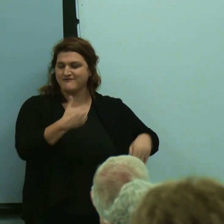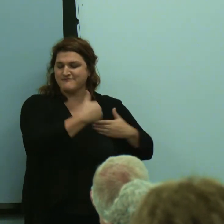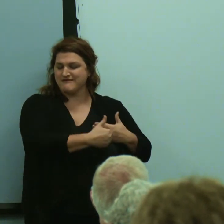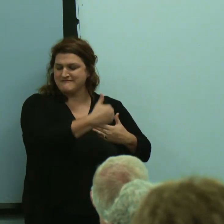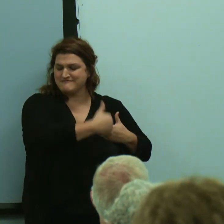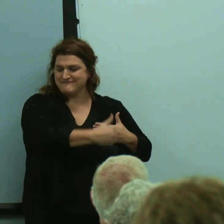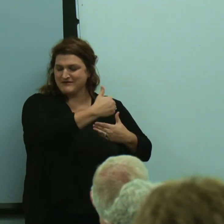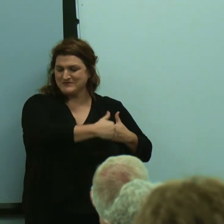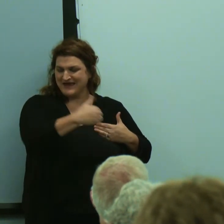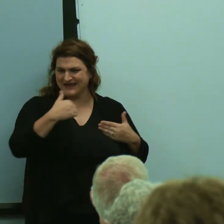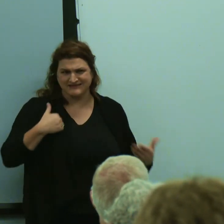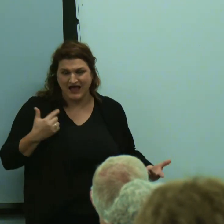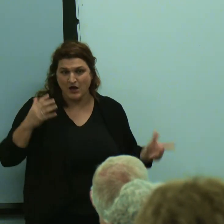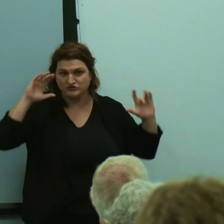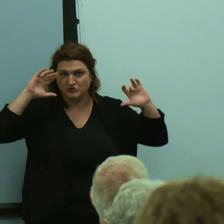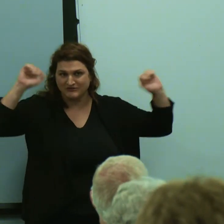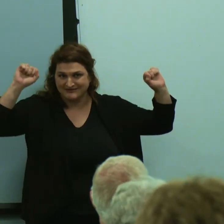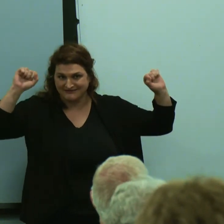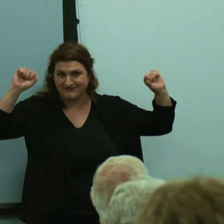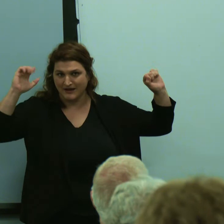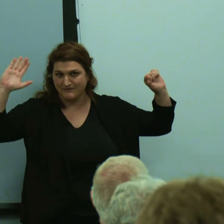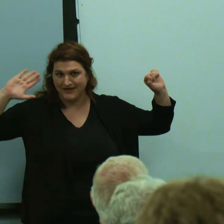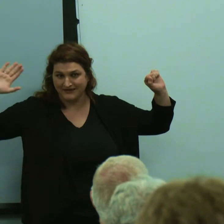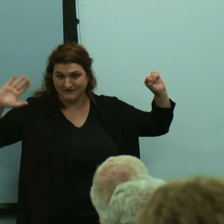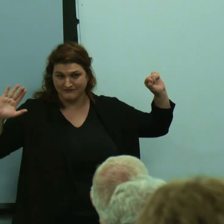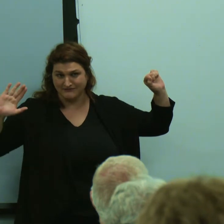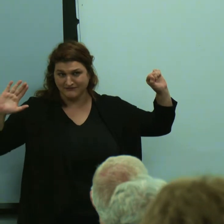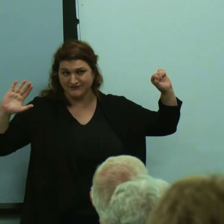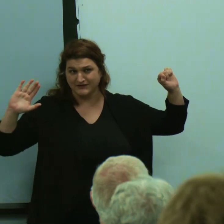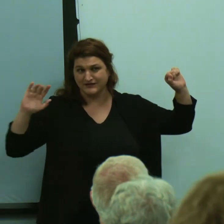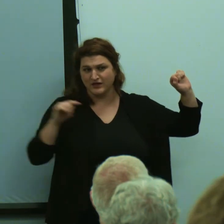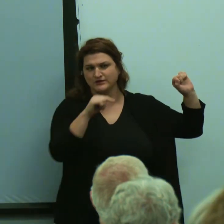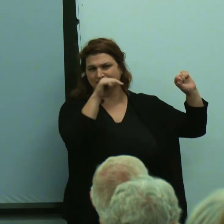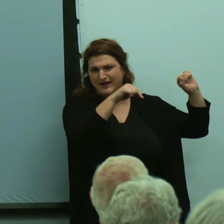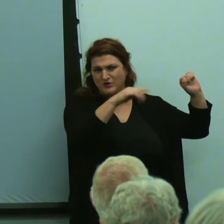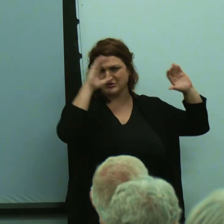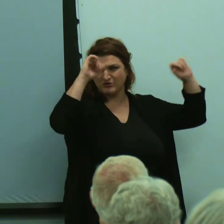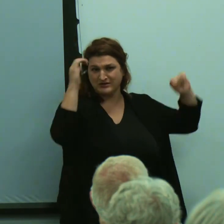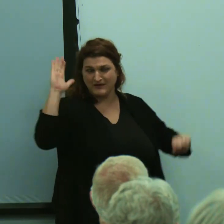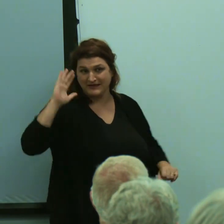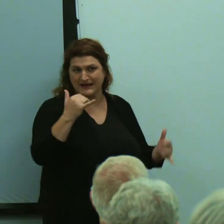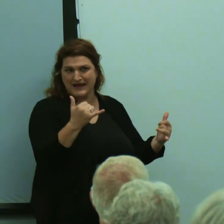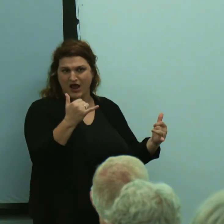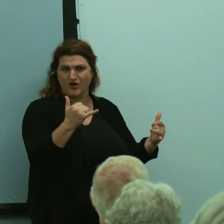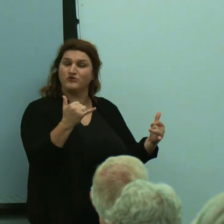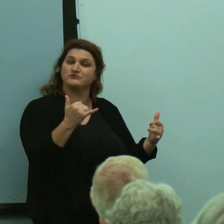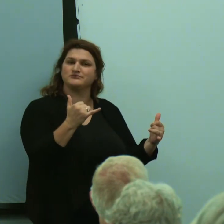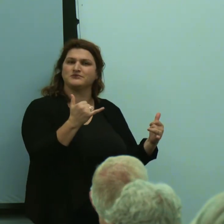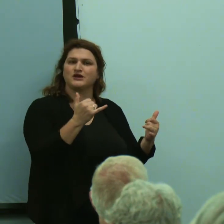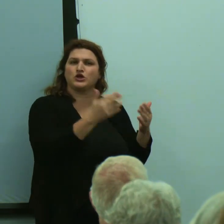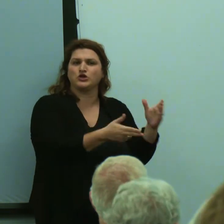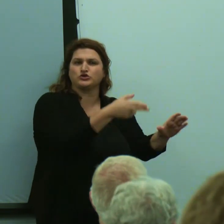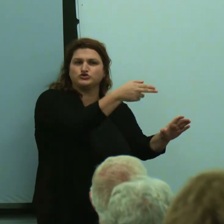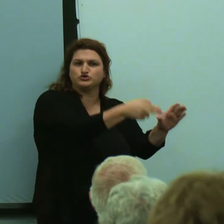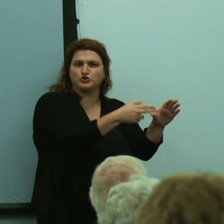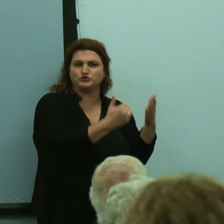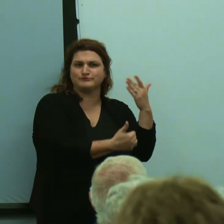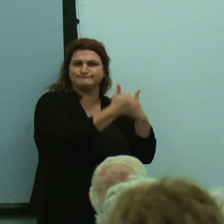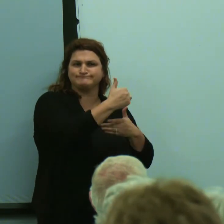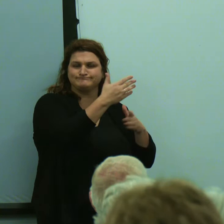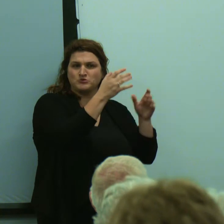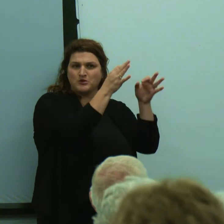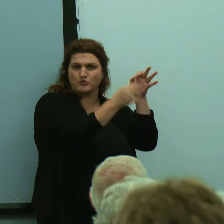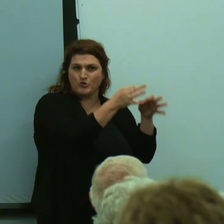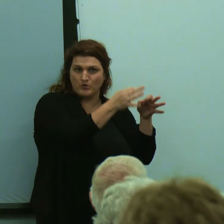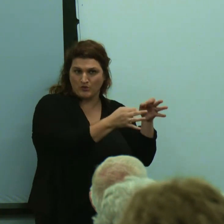association now serves on the Ohio Supreme Court. He was an appellate justice at the time. And their excuse for opposing that was